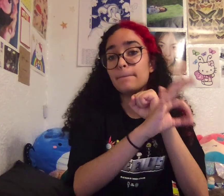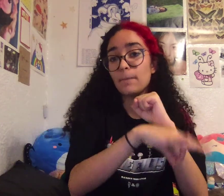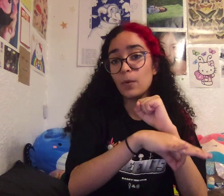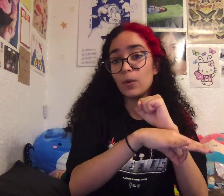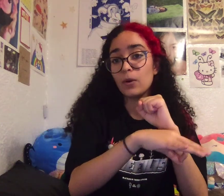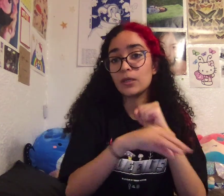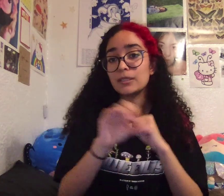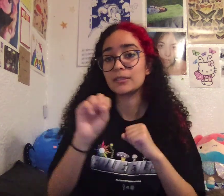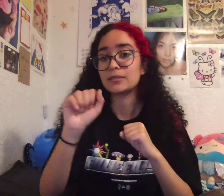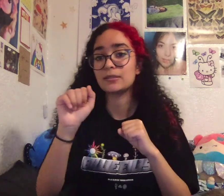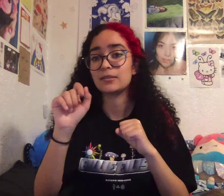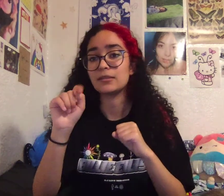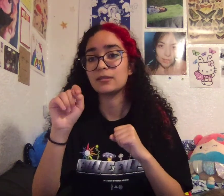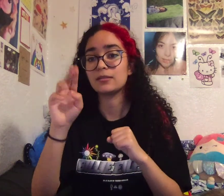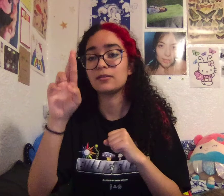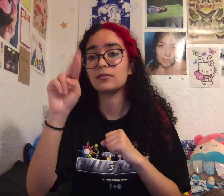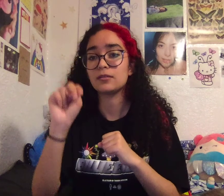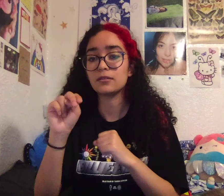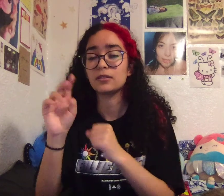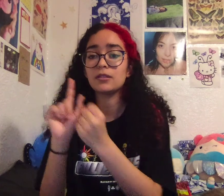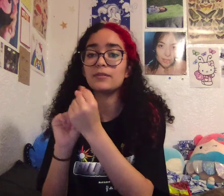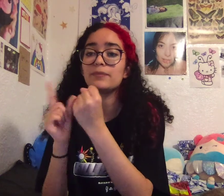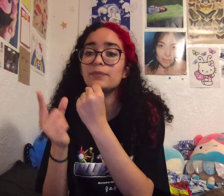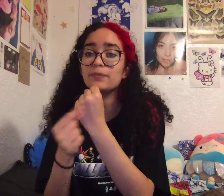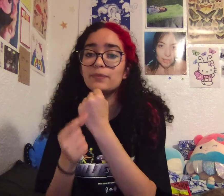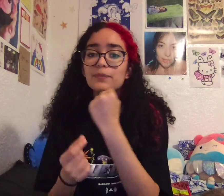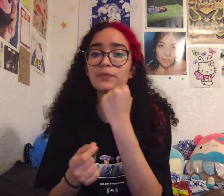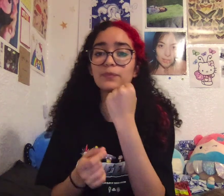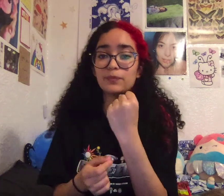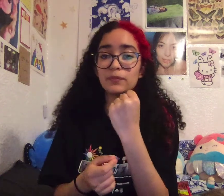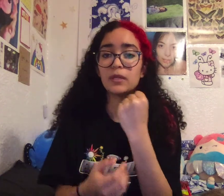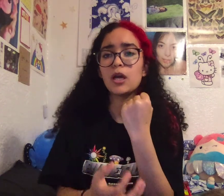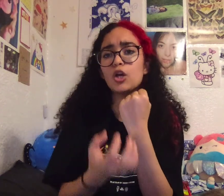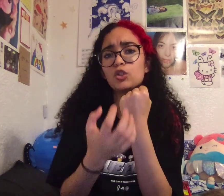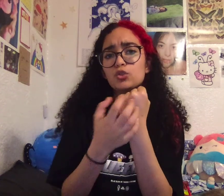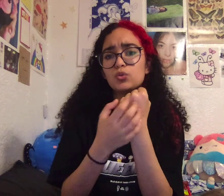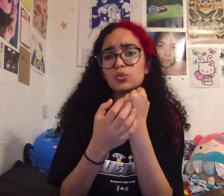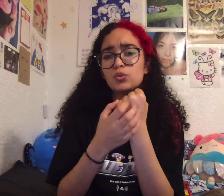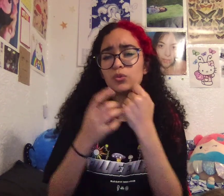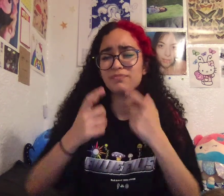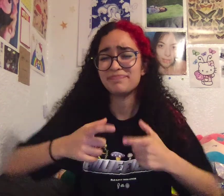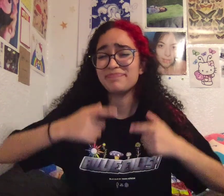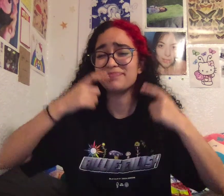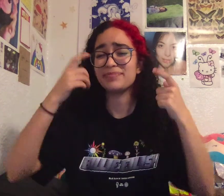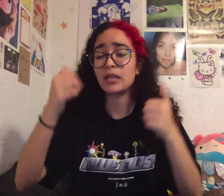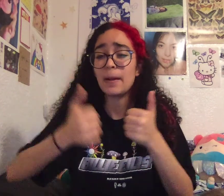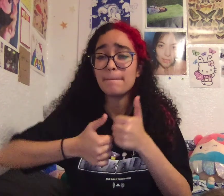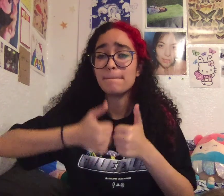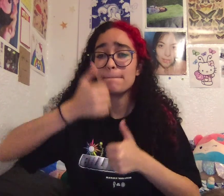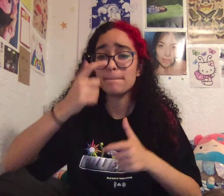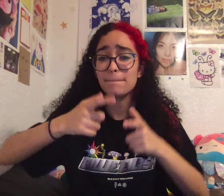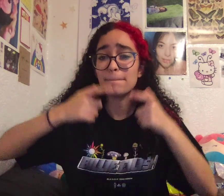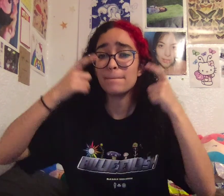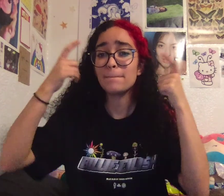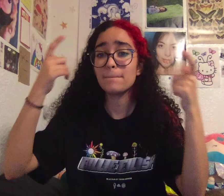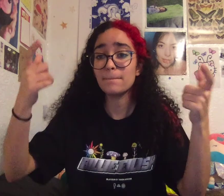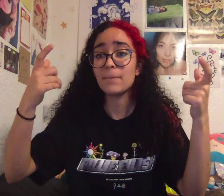I mean, Jupiter is huge. It's the biggest planet in our solar